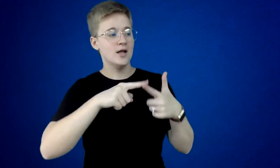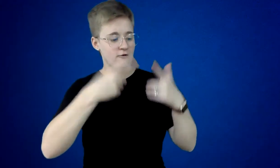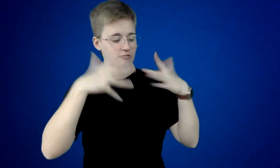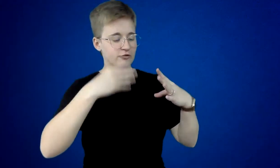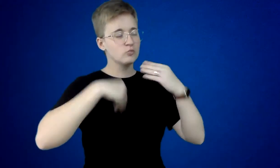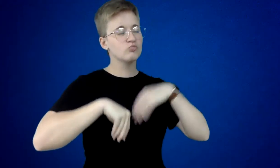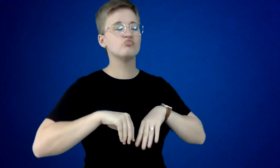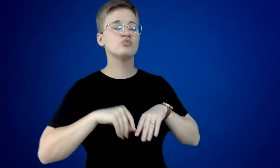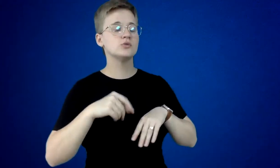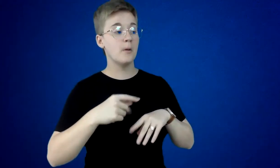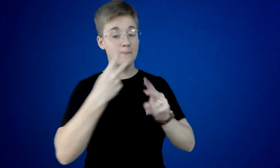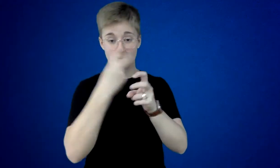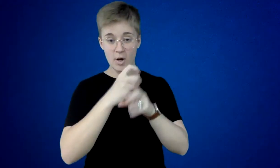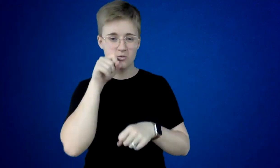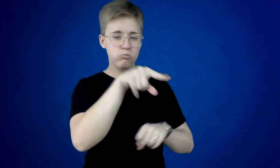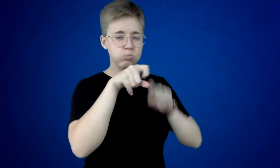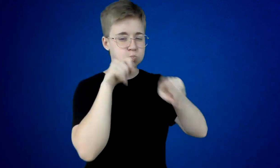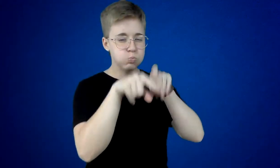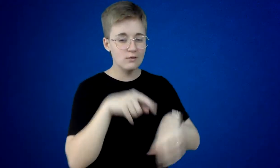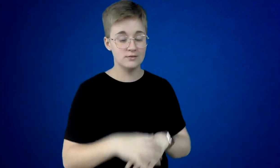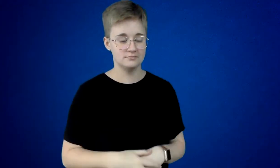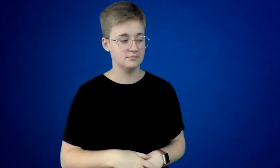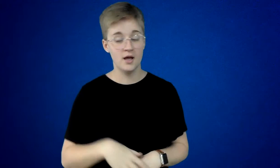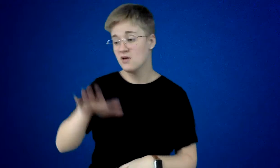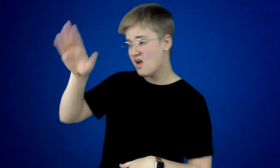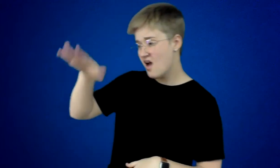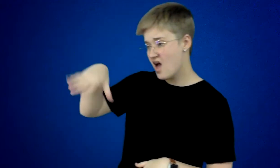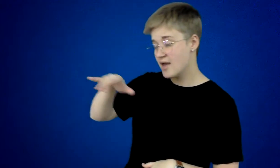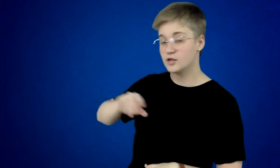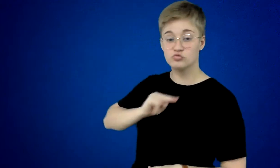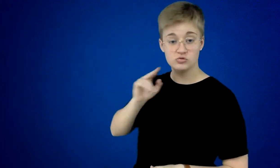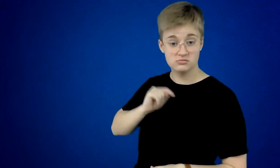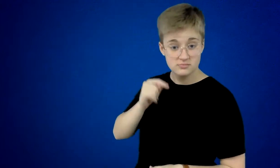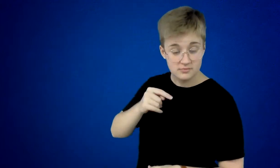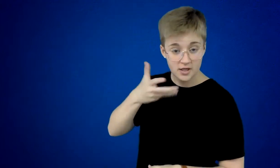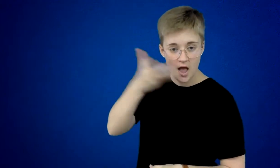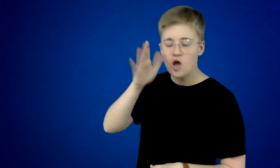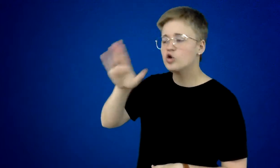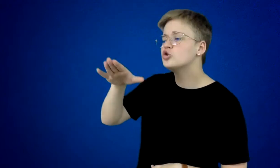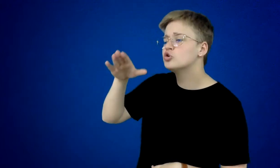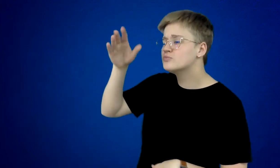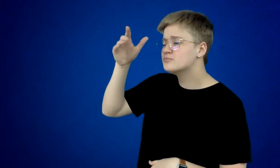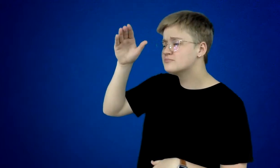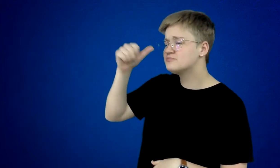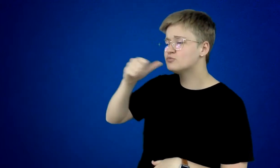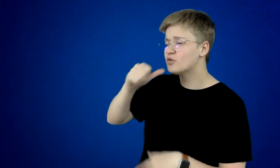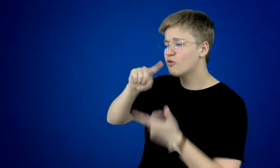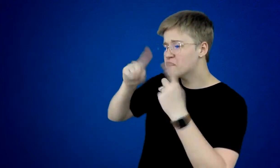"Hey," Norton shouted. "Here comes your girlfriend, disease boy." The bus coughed and sputtered